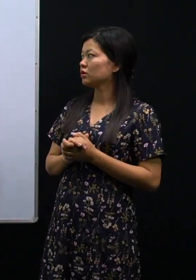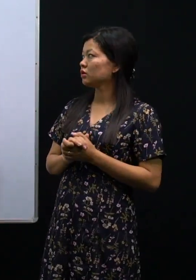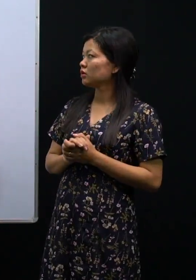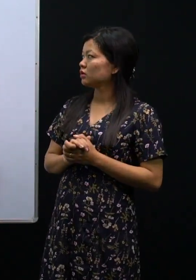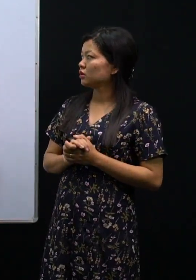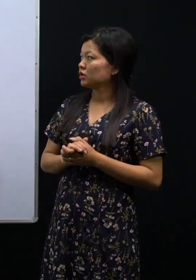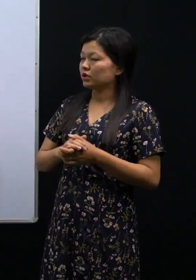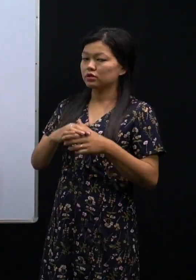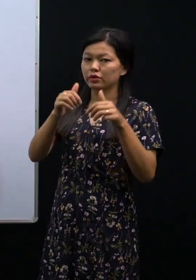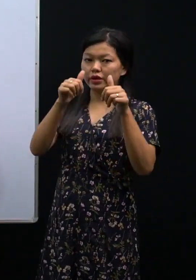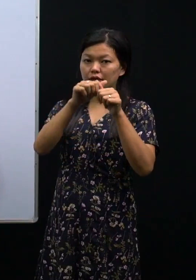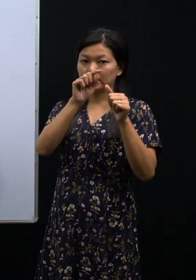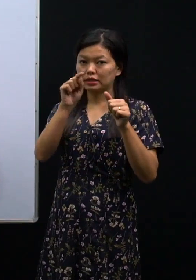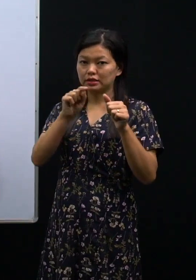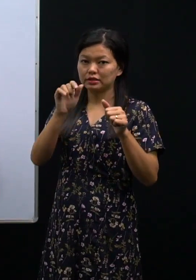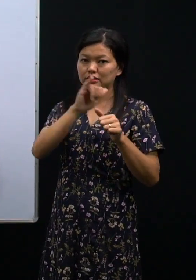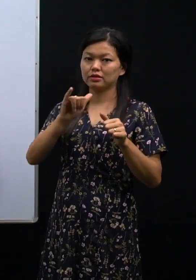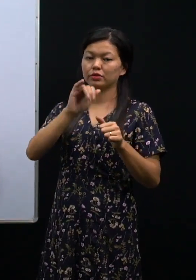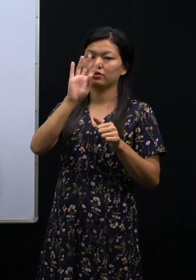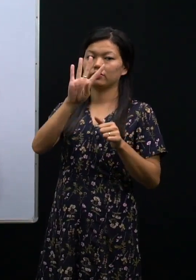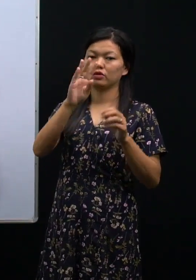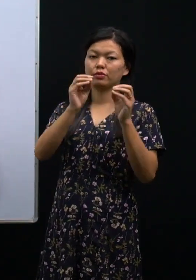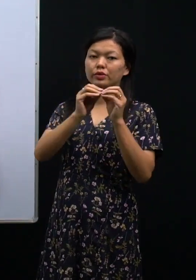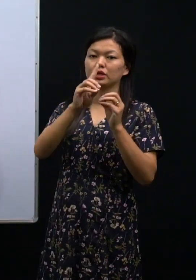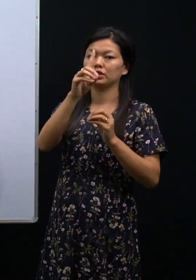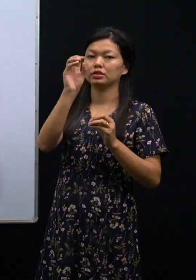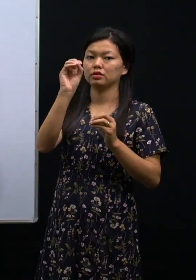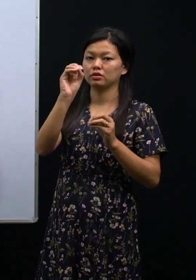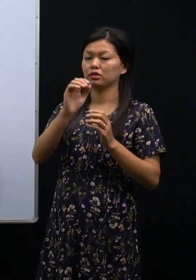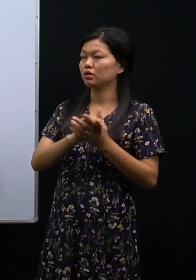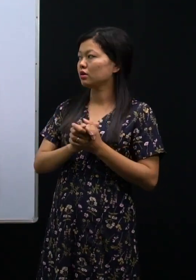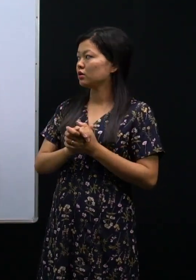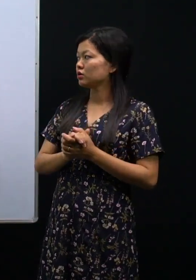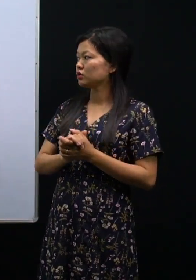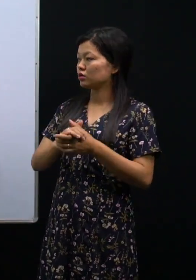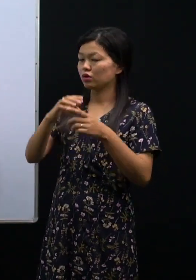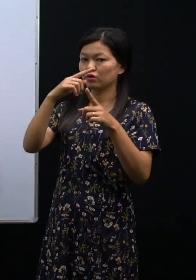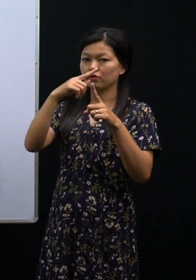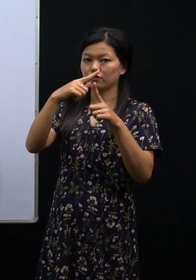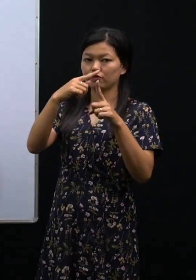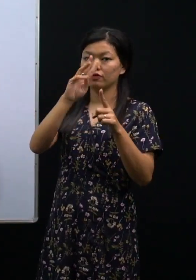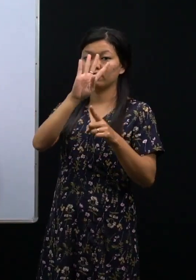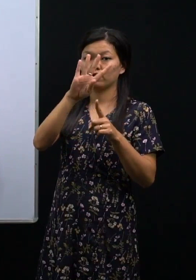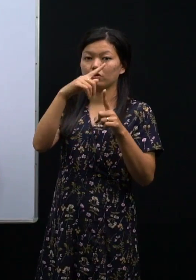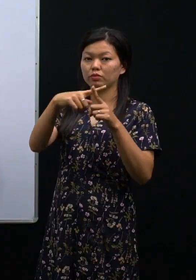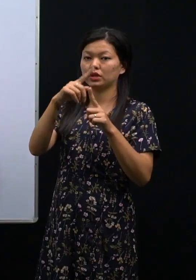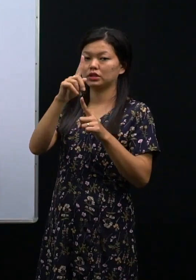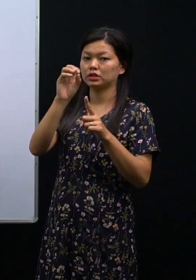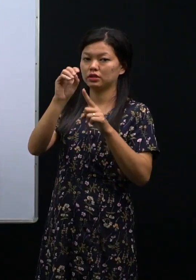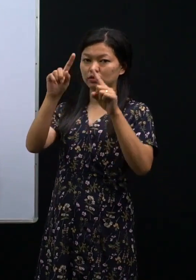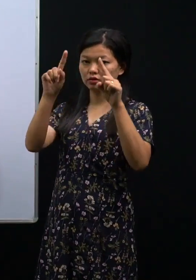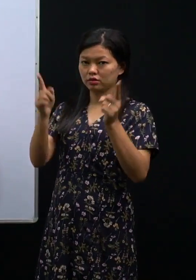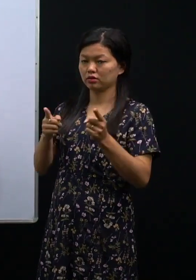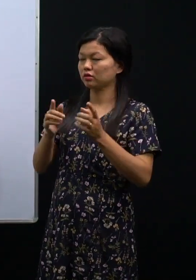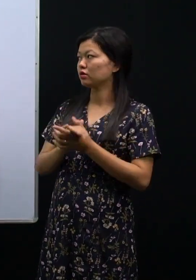4, b is 10. So, 4 plus 10, close bracket. After that, what you have to write here? The